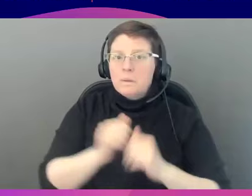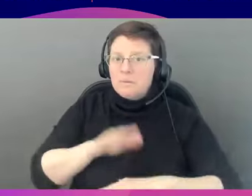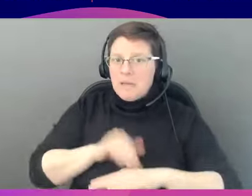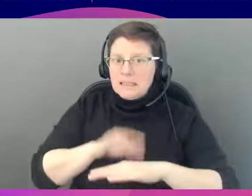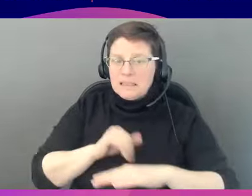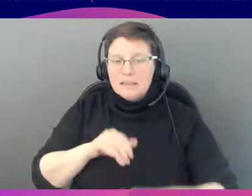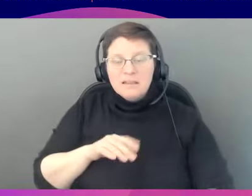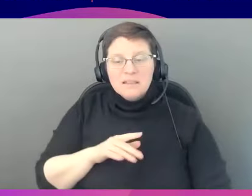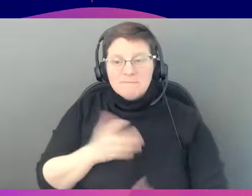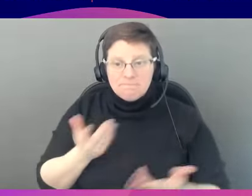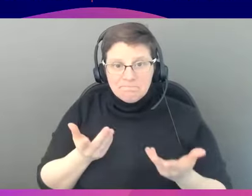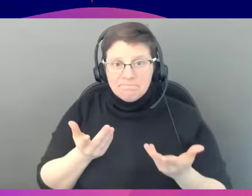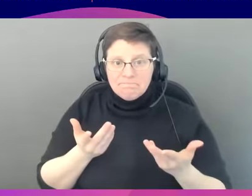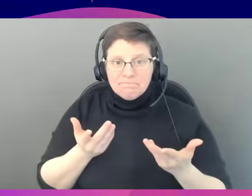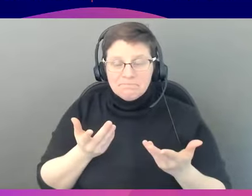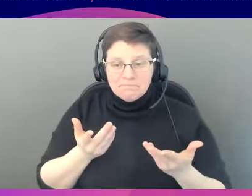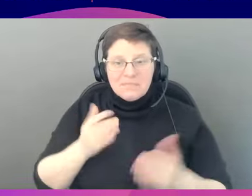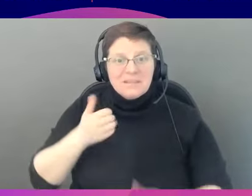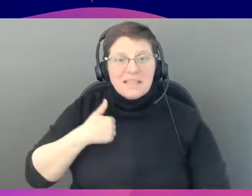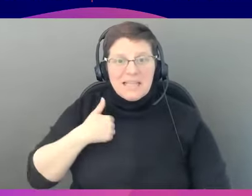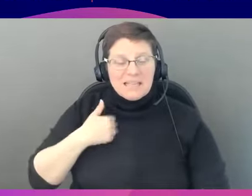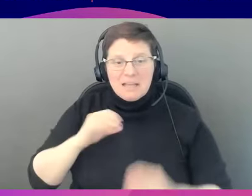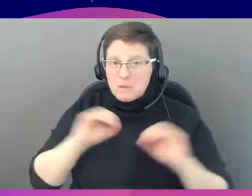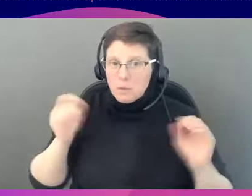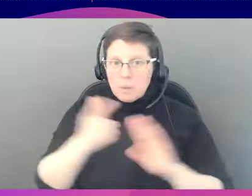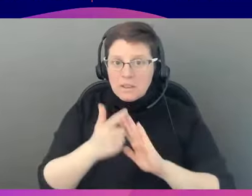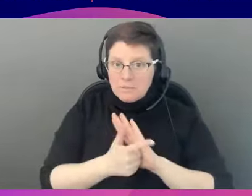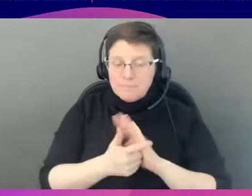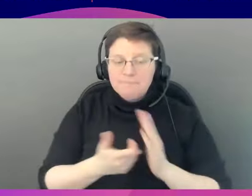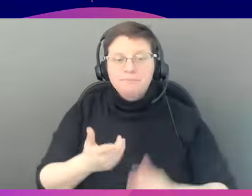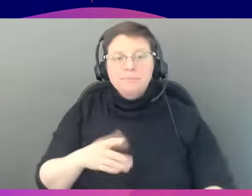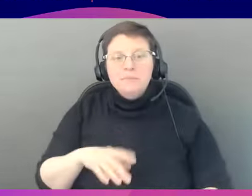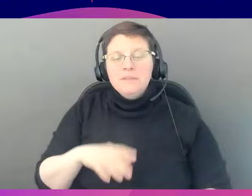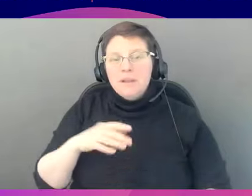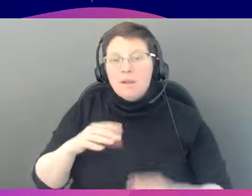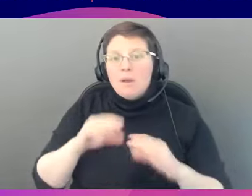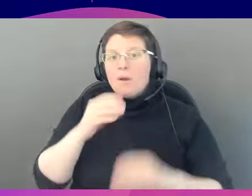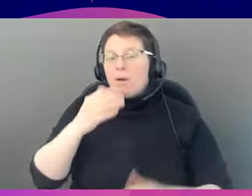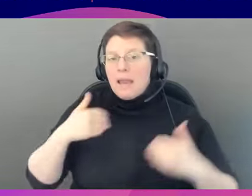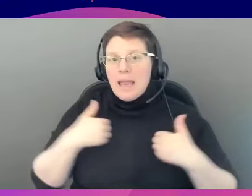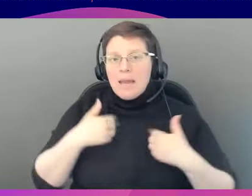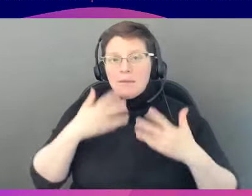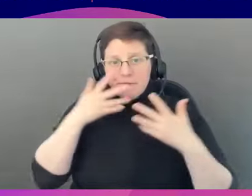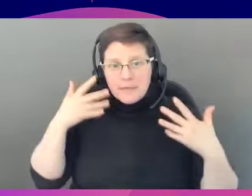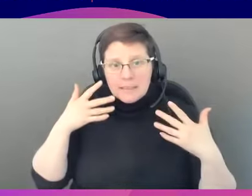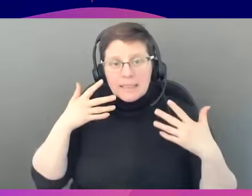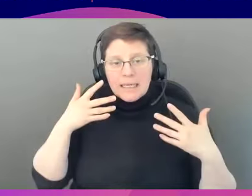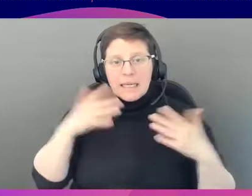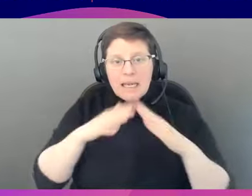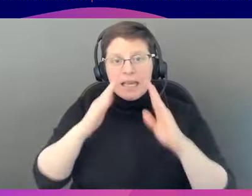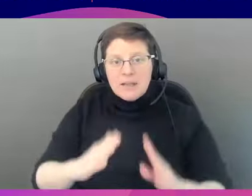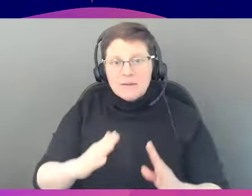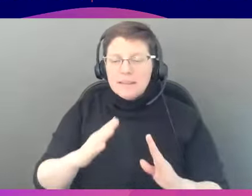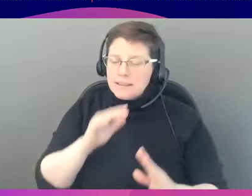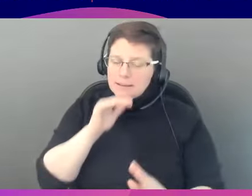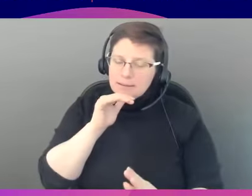legislation regarding individuals with animals. Although animal-friendly housing is beyond the scope of the ACT project, we've put together